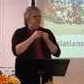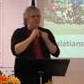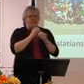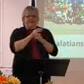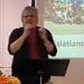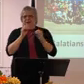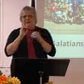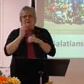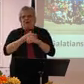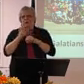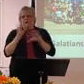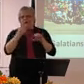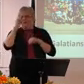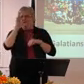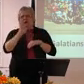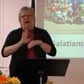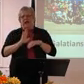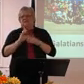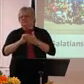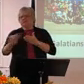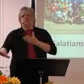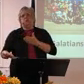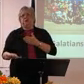nothing that we do for the Lord is wasted.